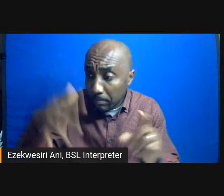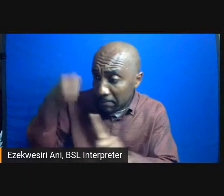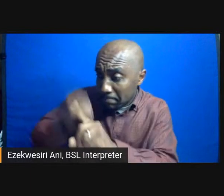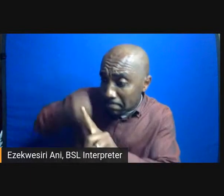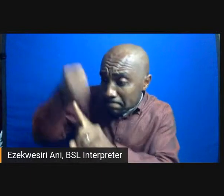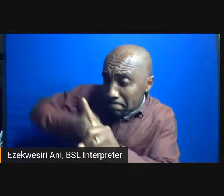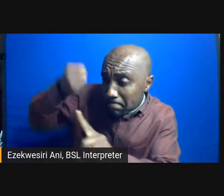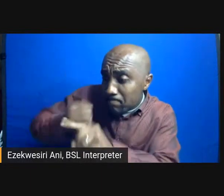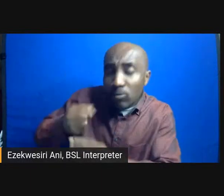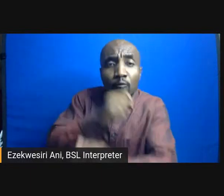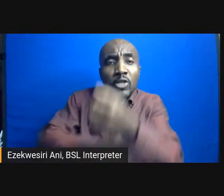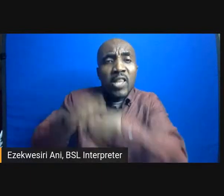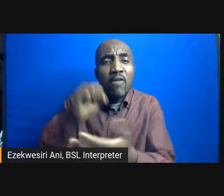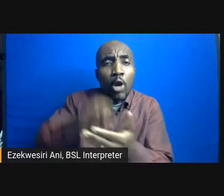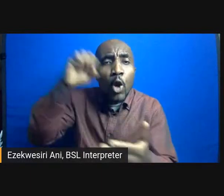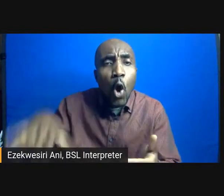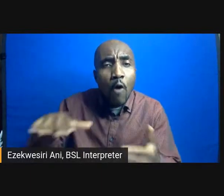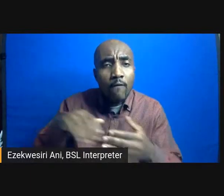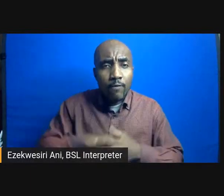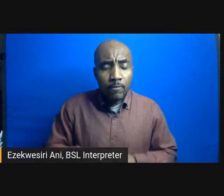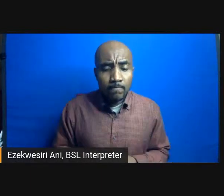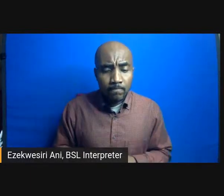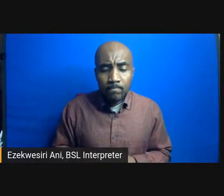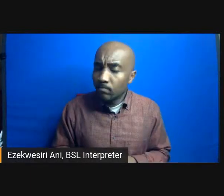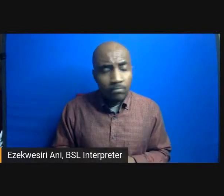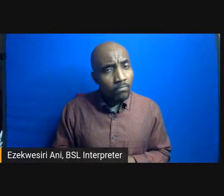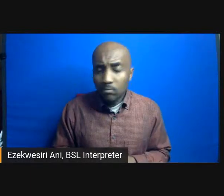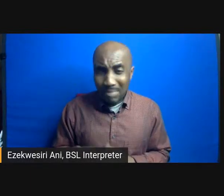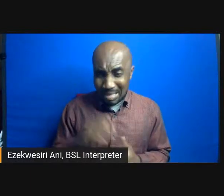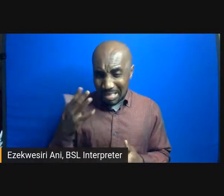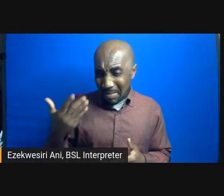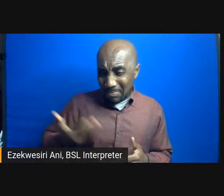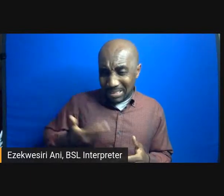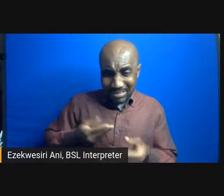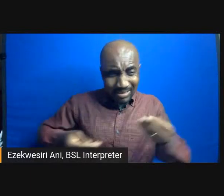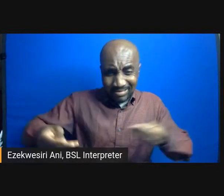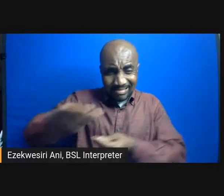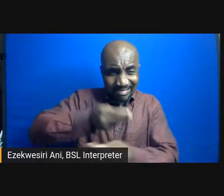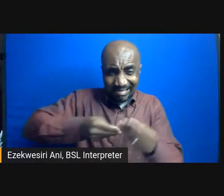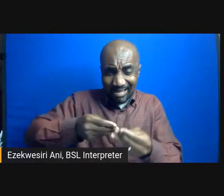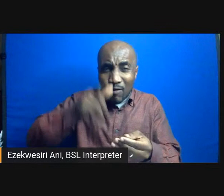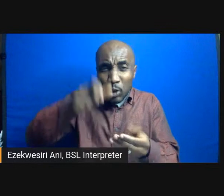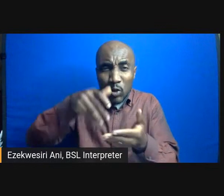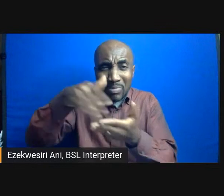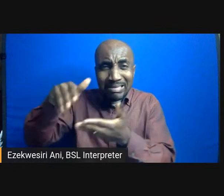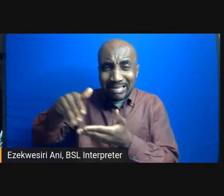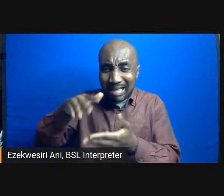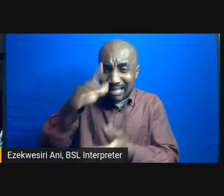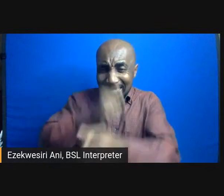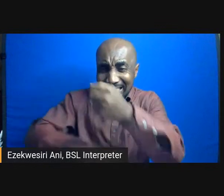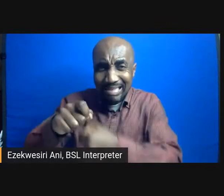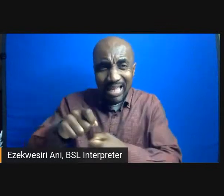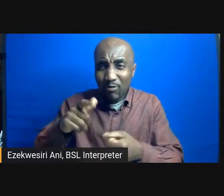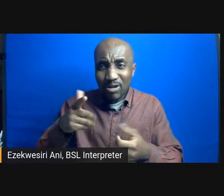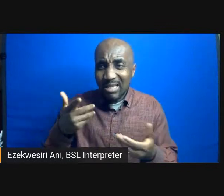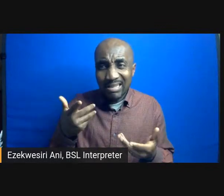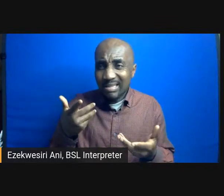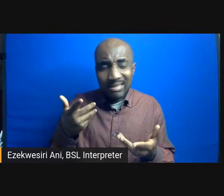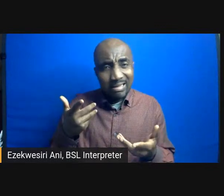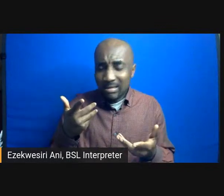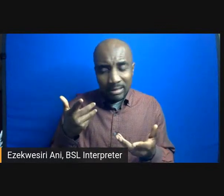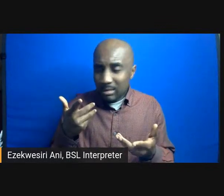slavery. The immoral nature of the business eventually permeated through to enough people in